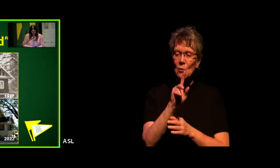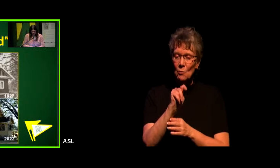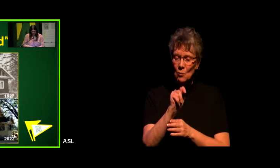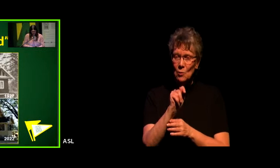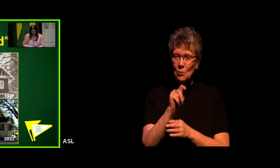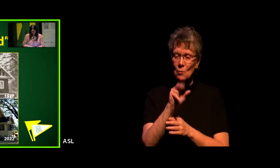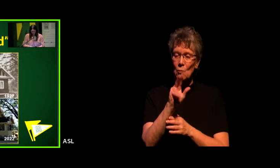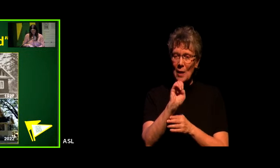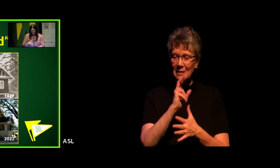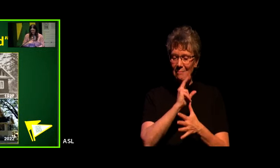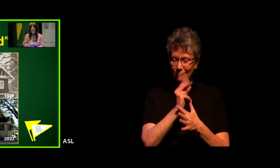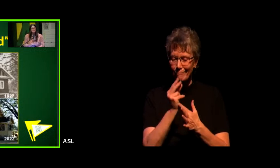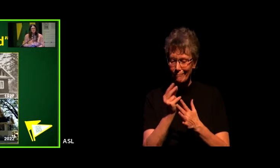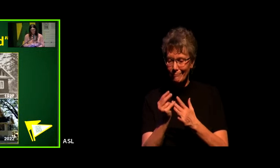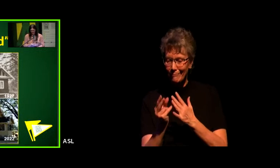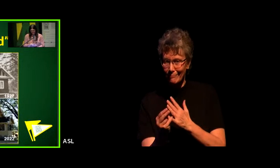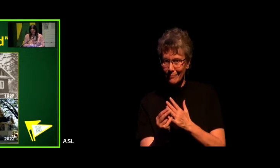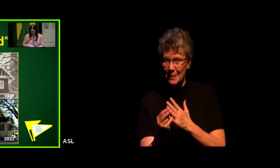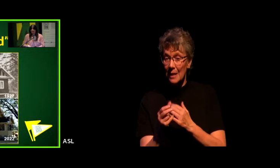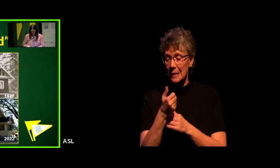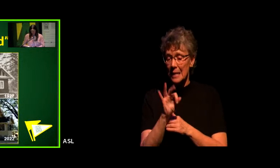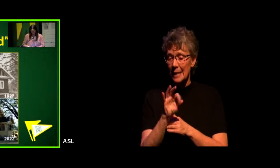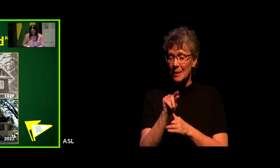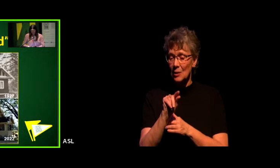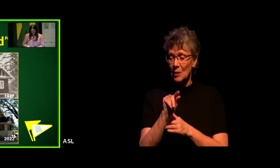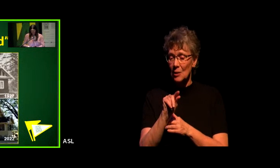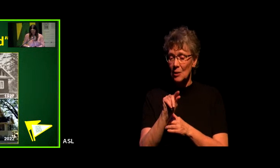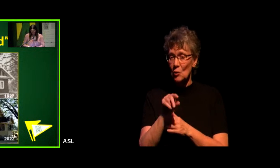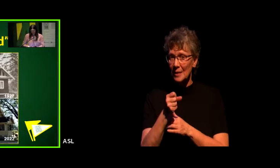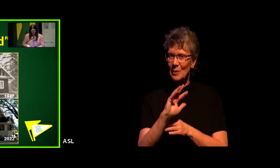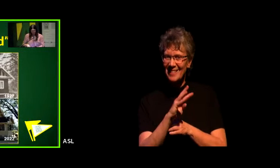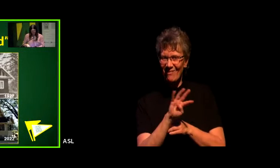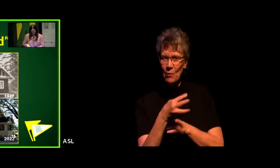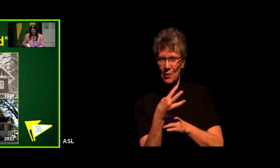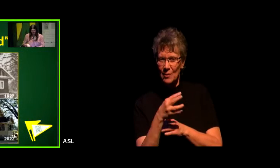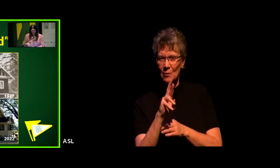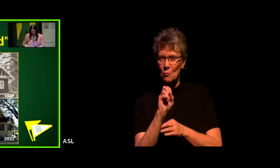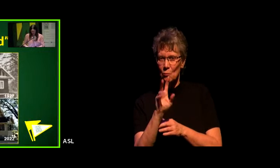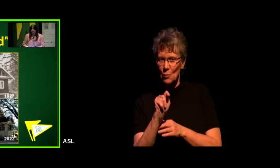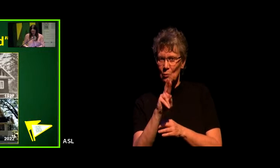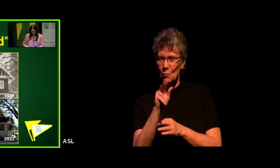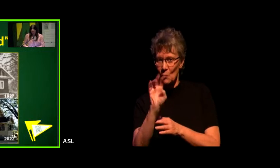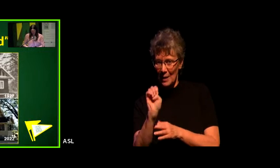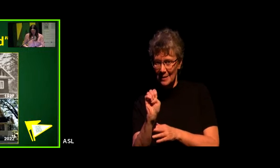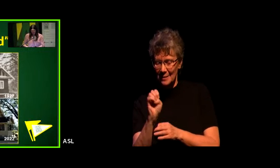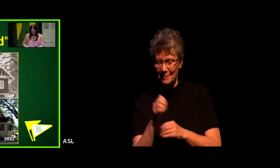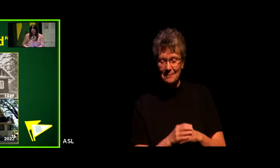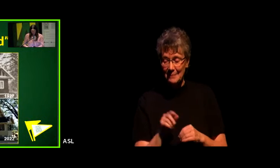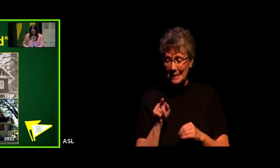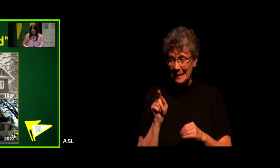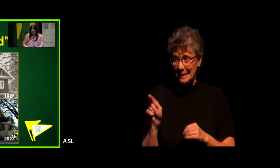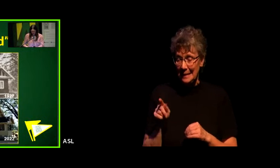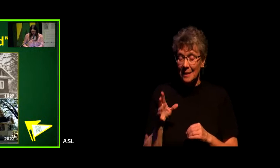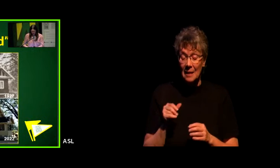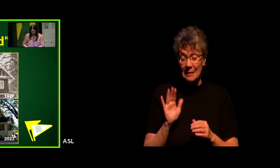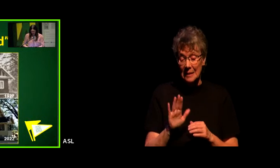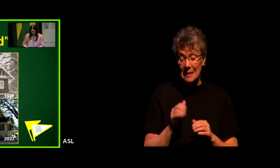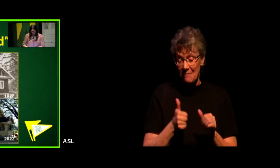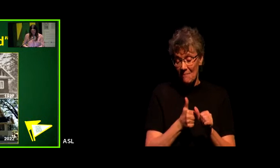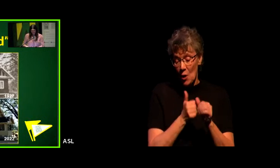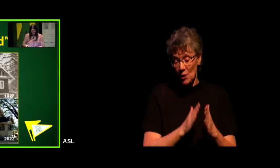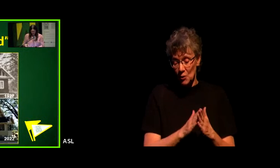root race. When he and the Aquarian Foundation began building their first settlement in British Columbia, they quickly realized they were building on